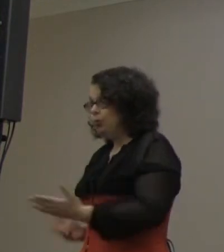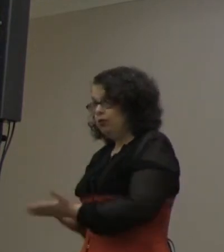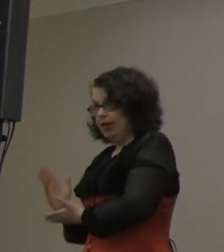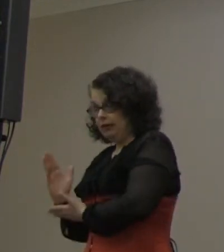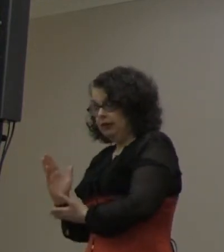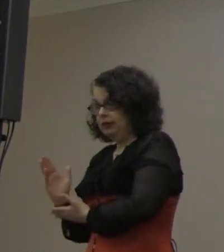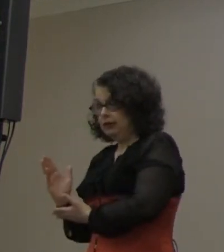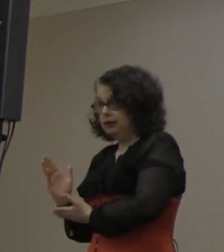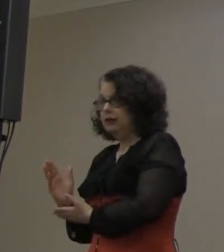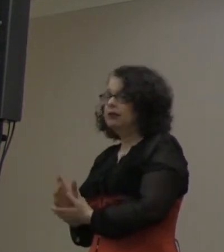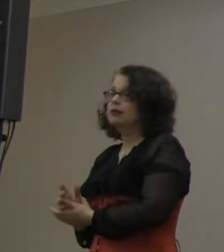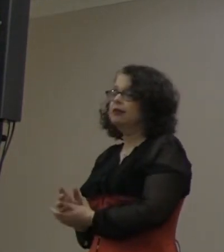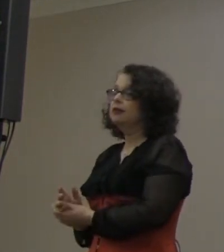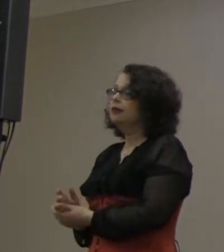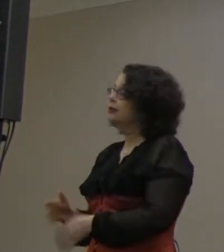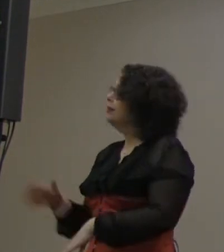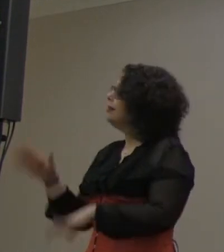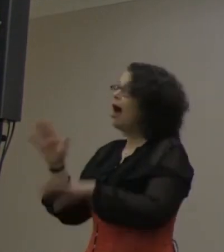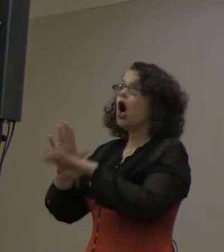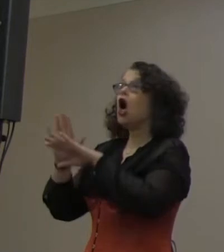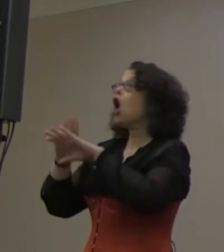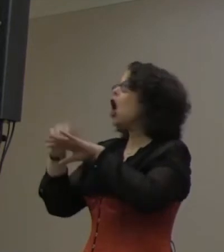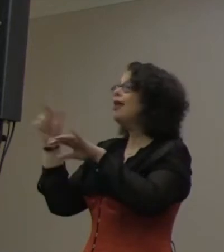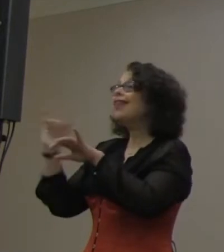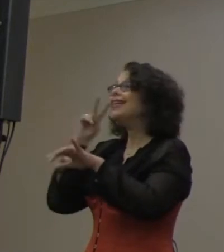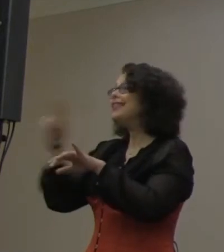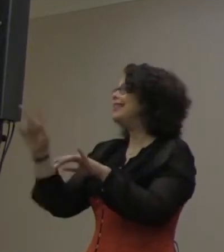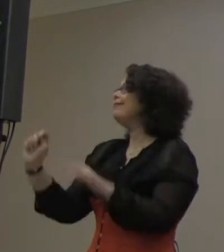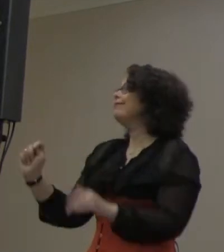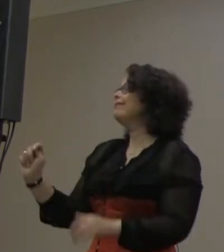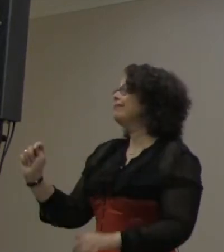rights. Call them like I see them.